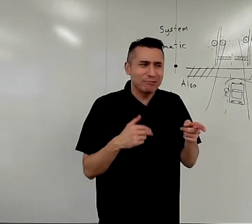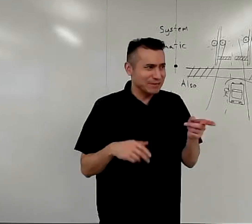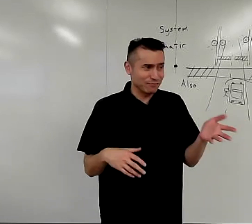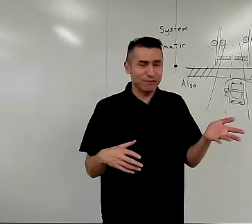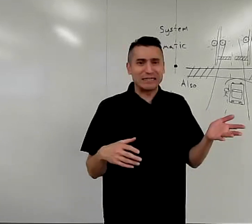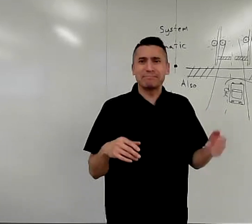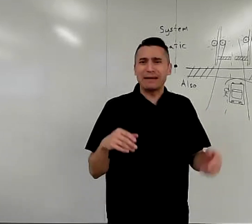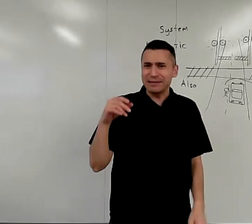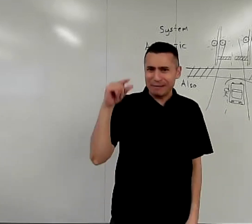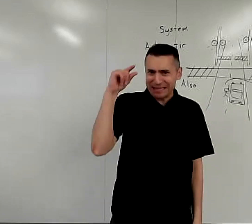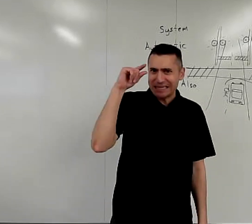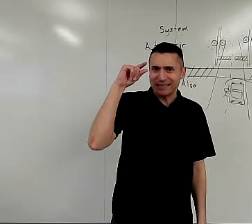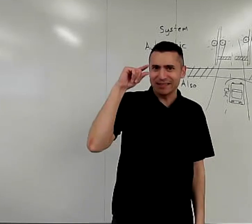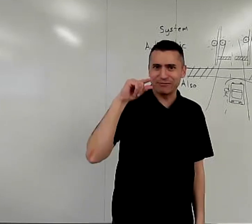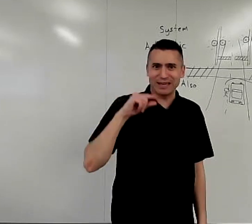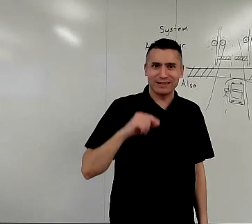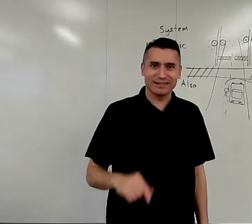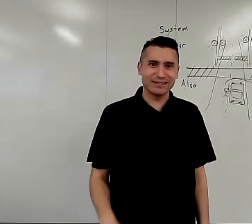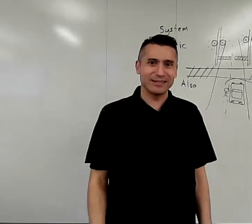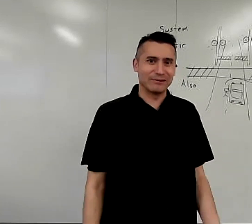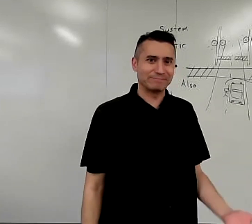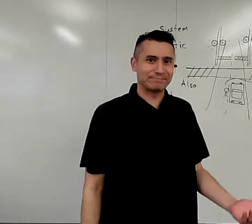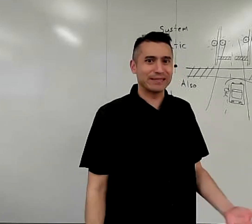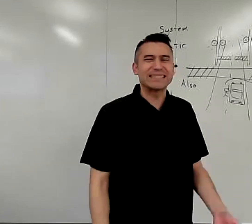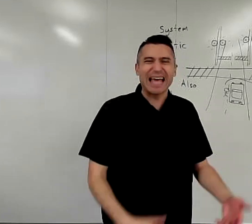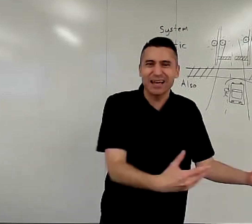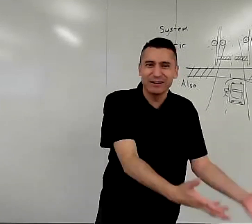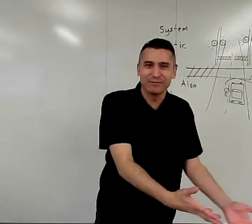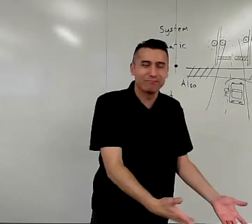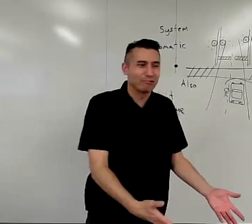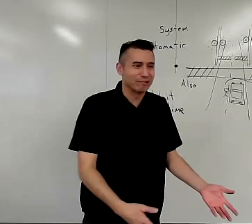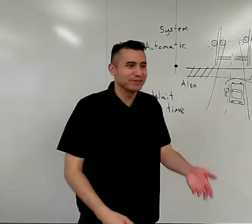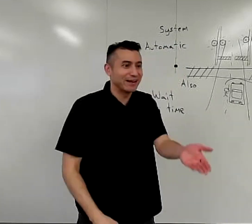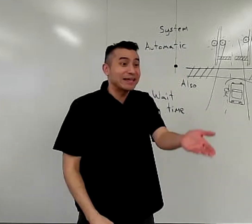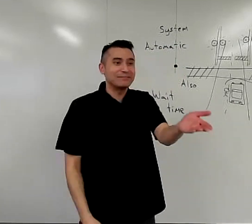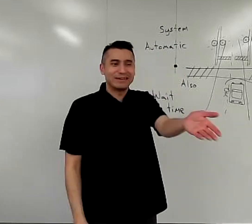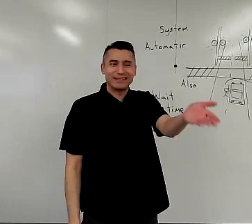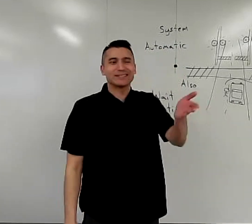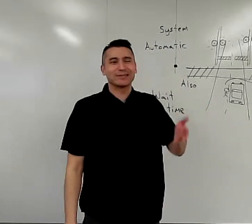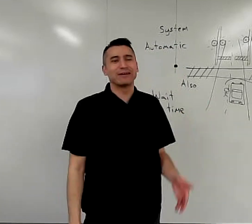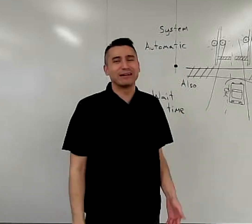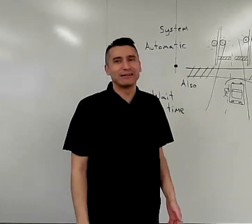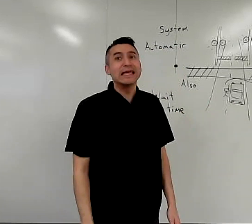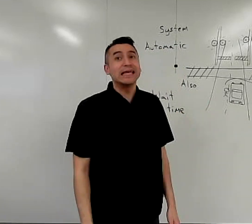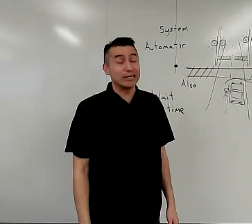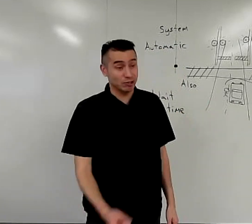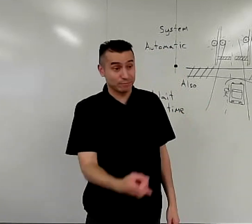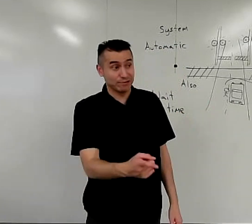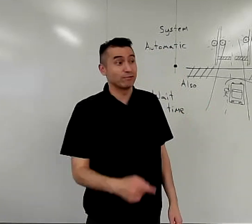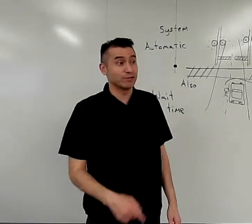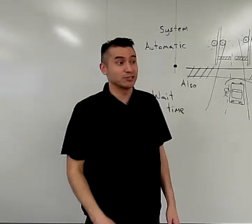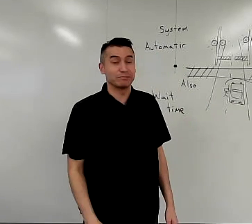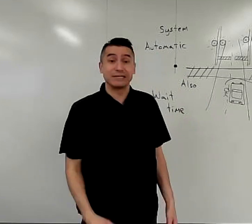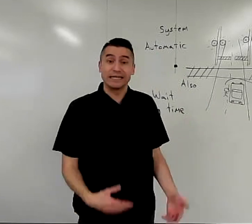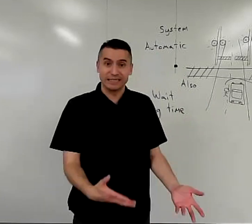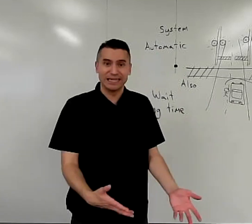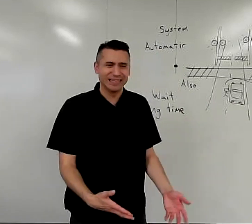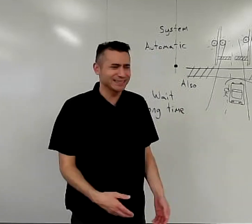or in French, petit petit, if that, it's that kind of word. There, itty bitty. That's a good way to interpret it, voice interpret it into English.